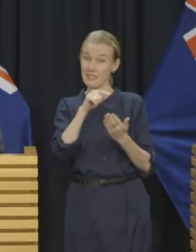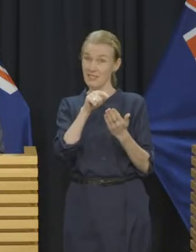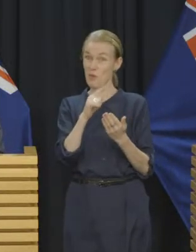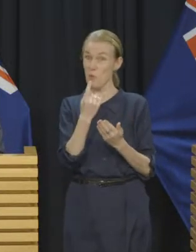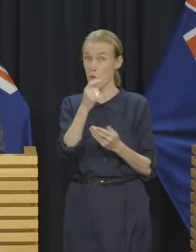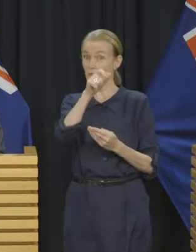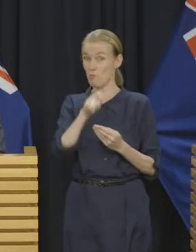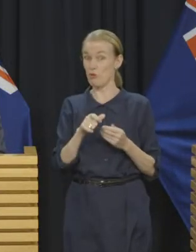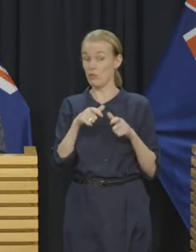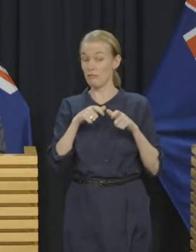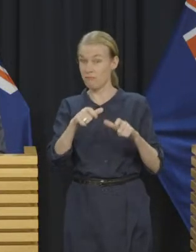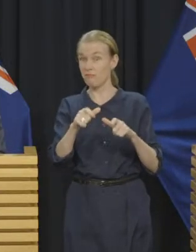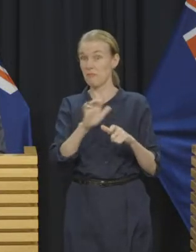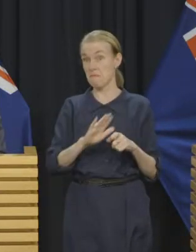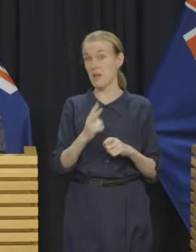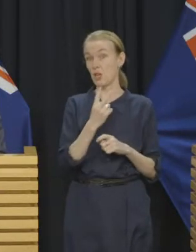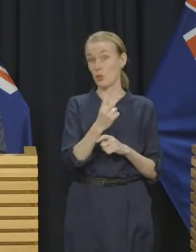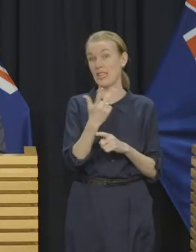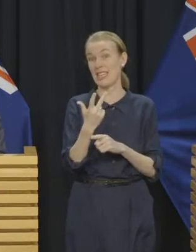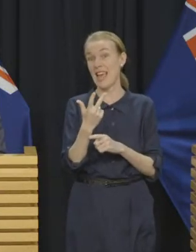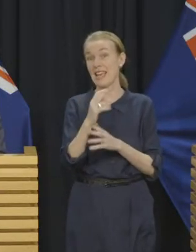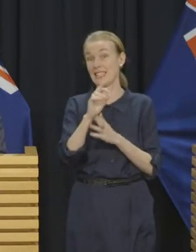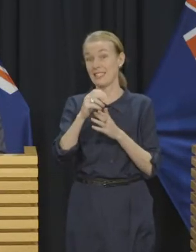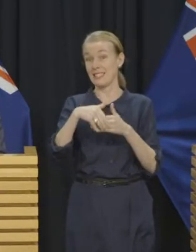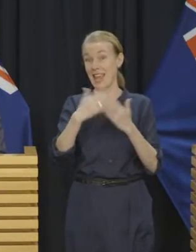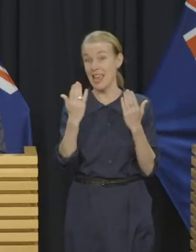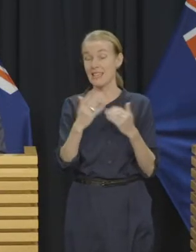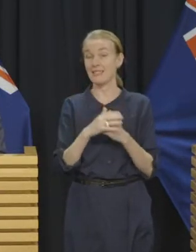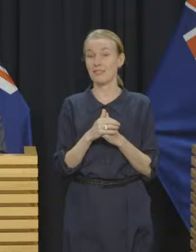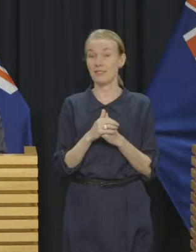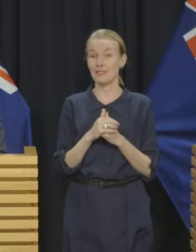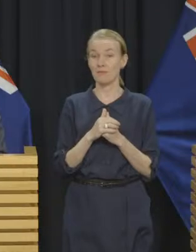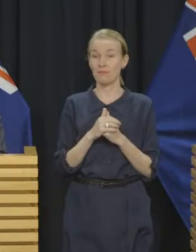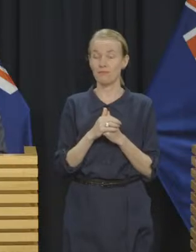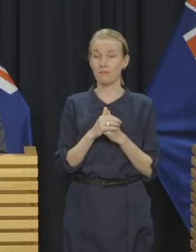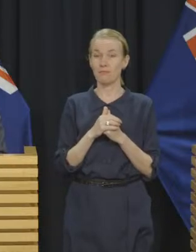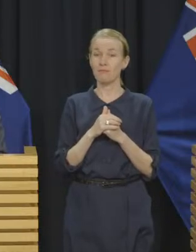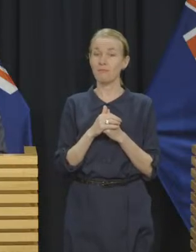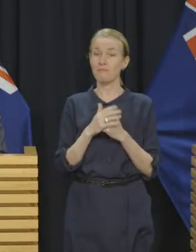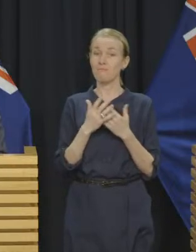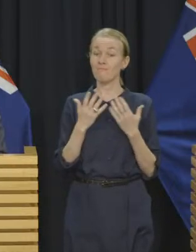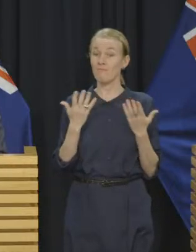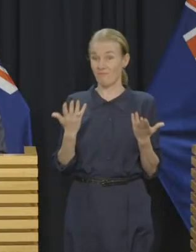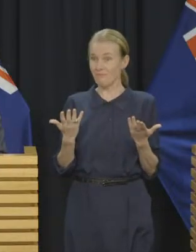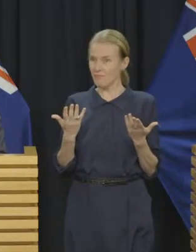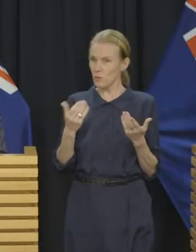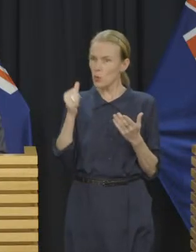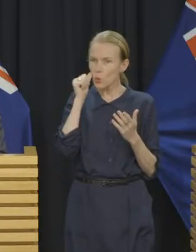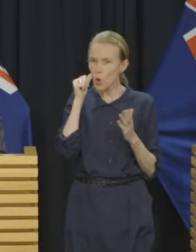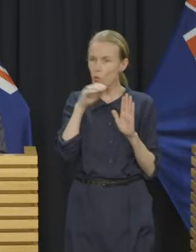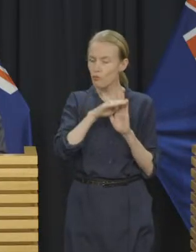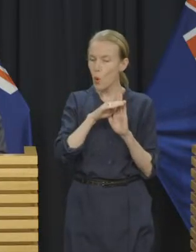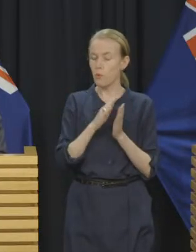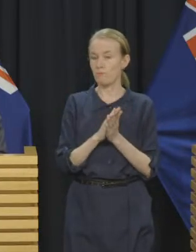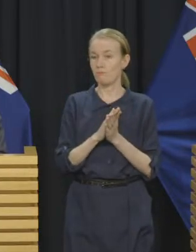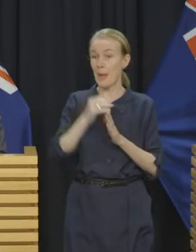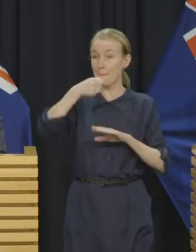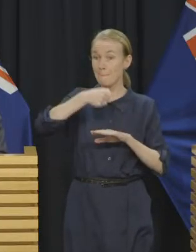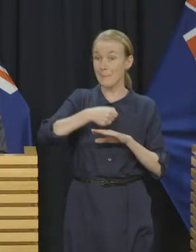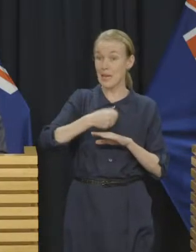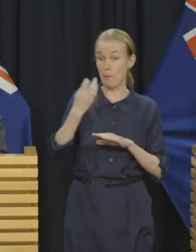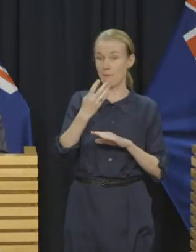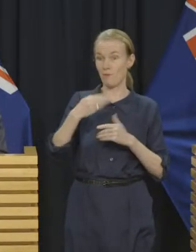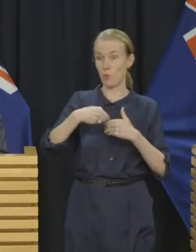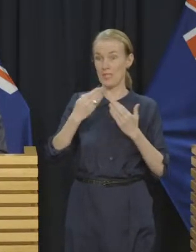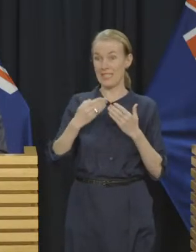around our classification of people as recovered, they all stay at least the 14 days, and only a quarter of them had